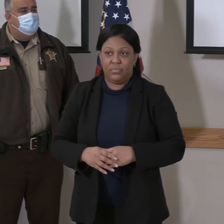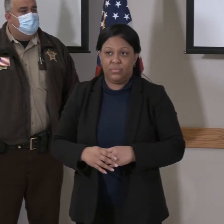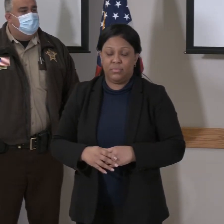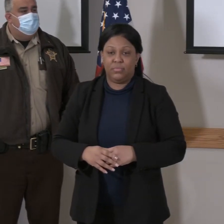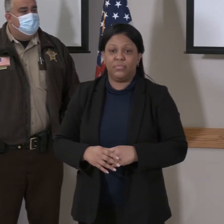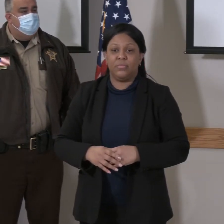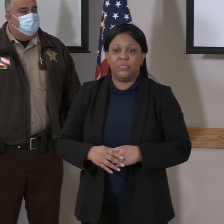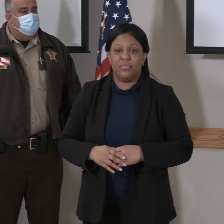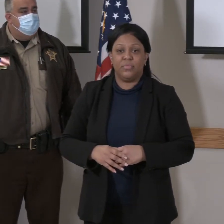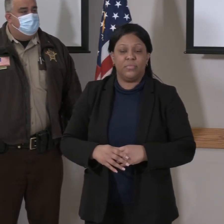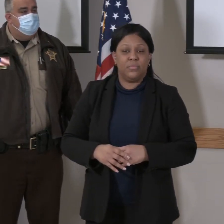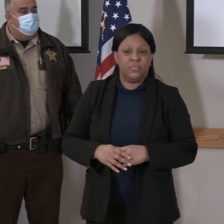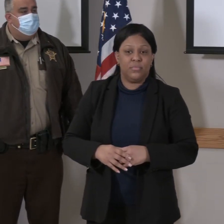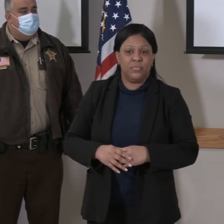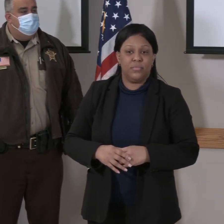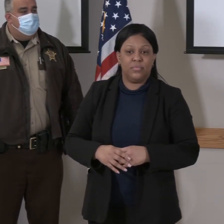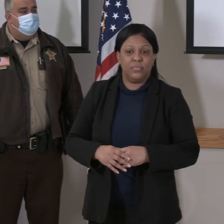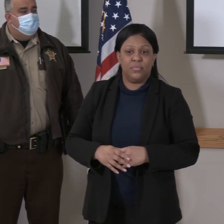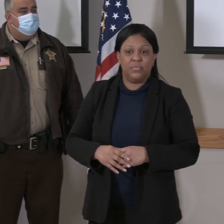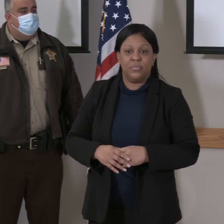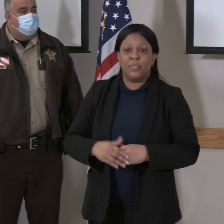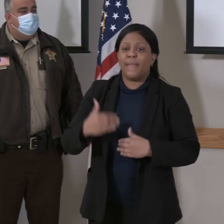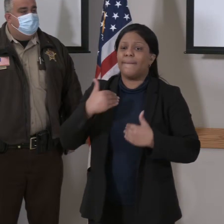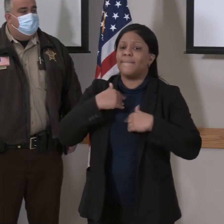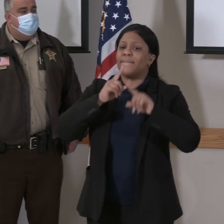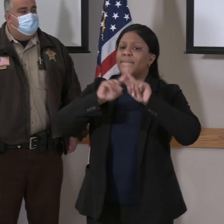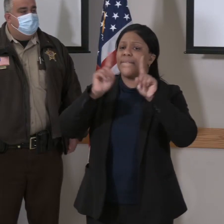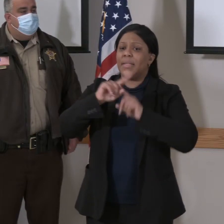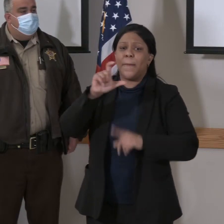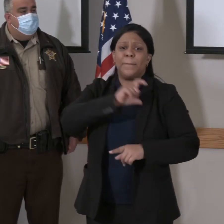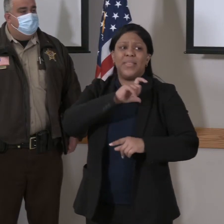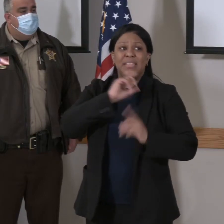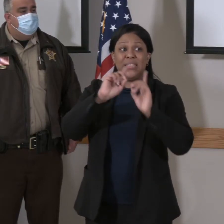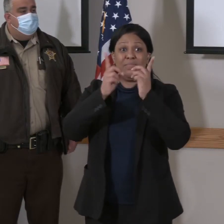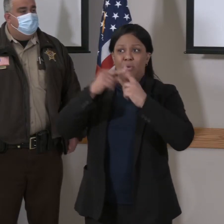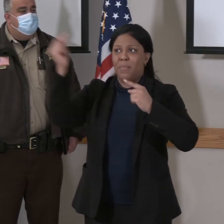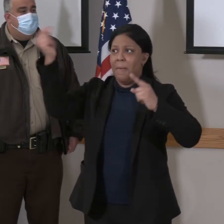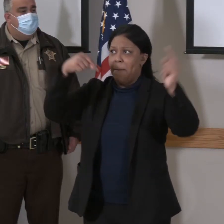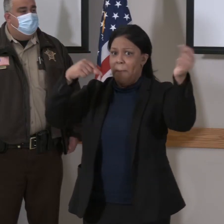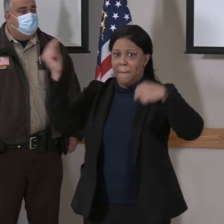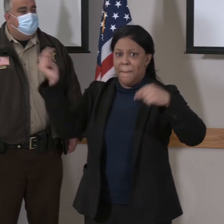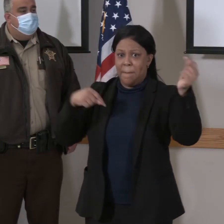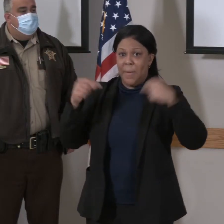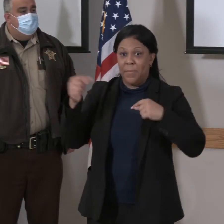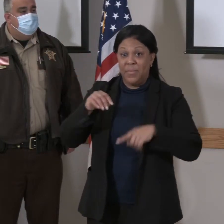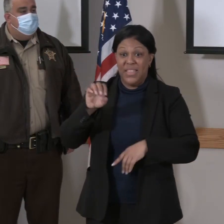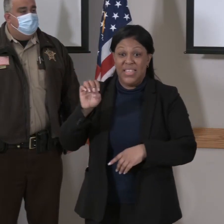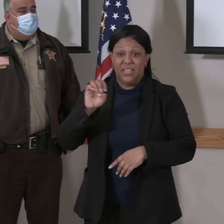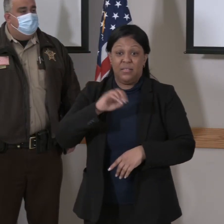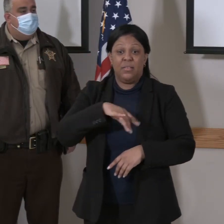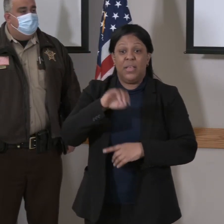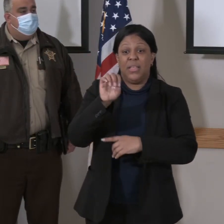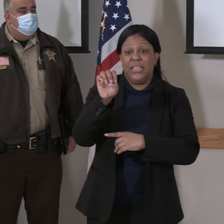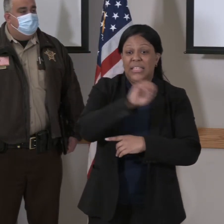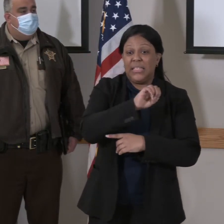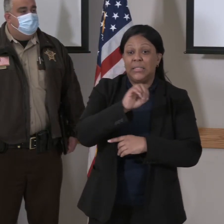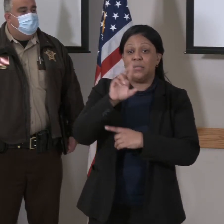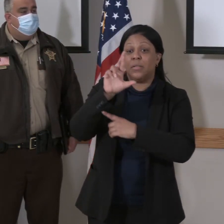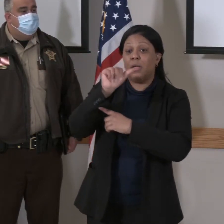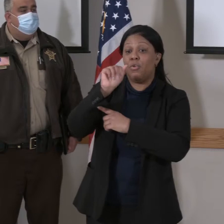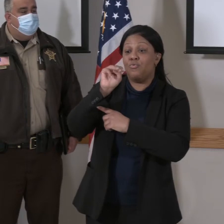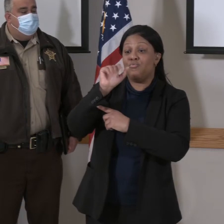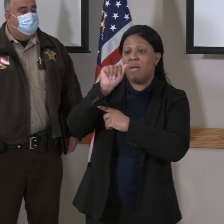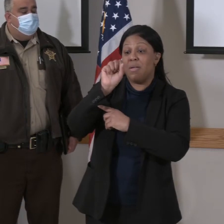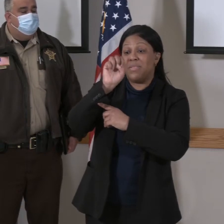a variety of police departments that are coming in. East Metro has, as I recall, Ramsey County, Washington County,